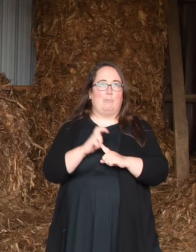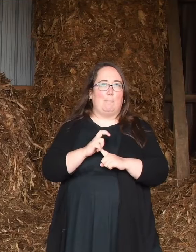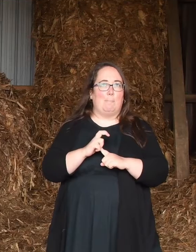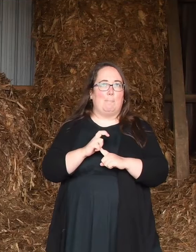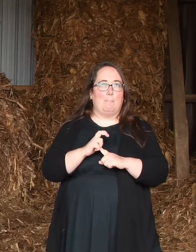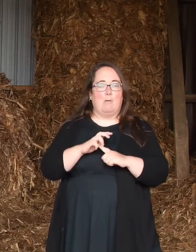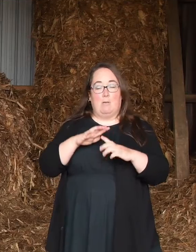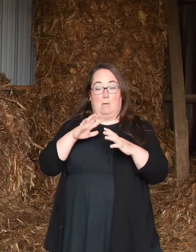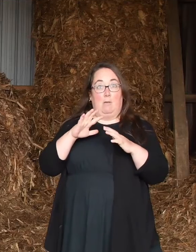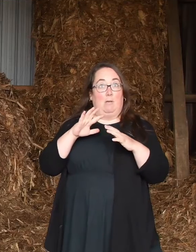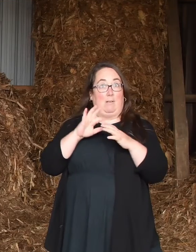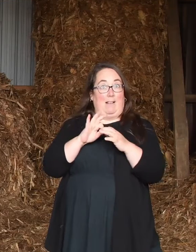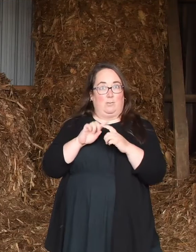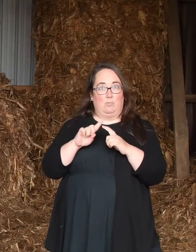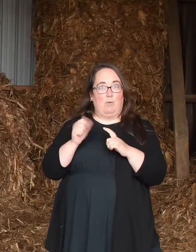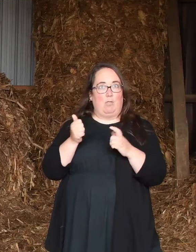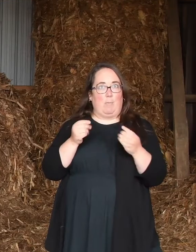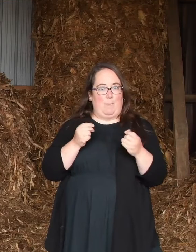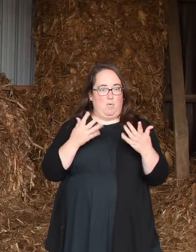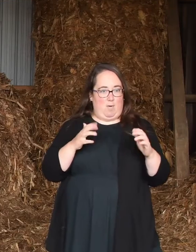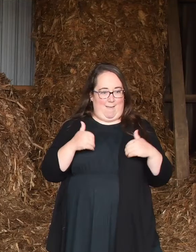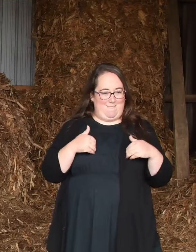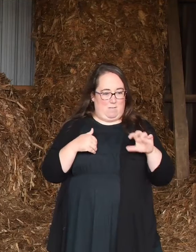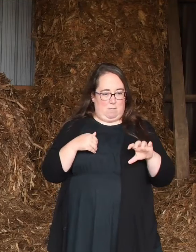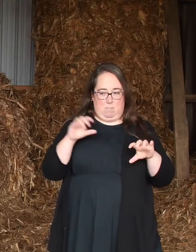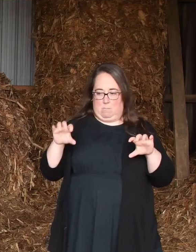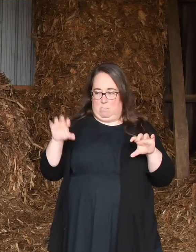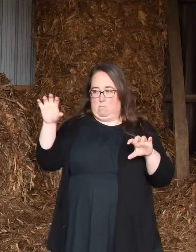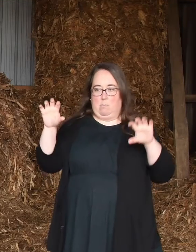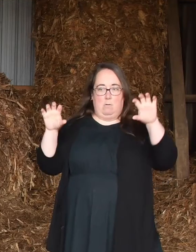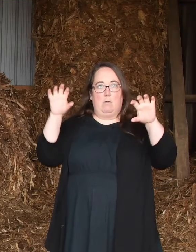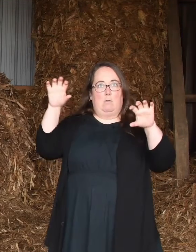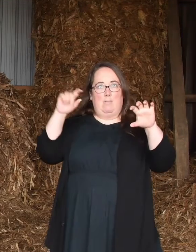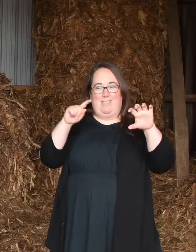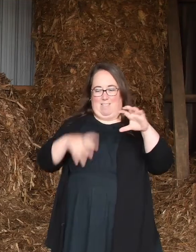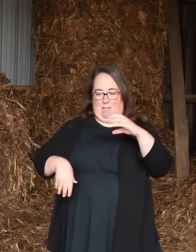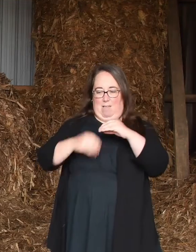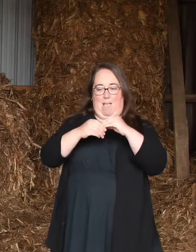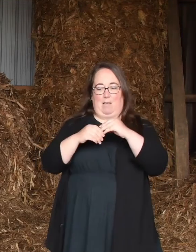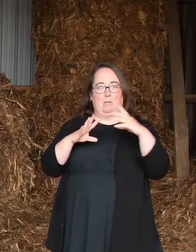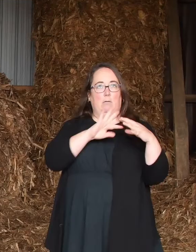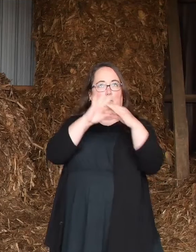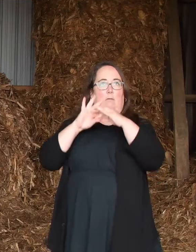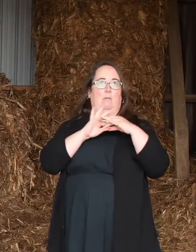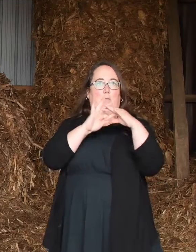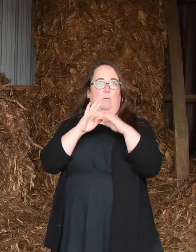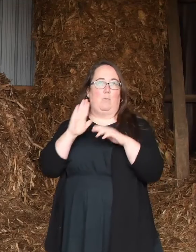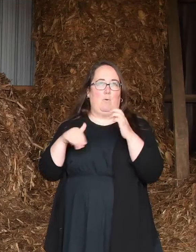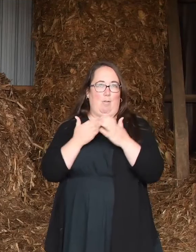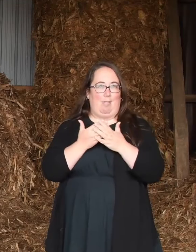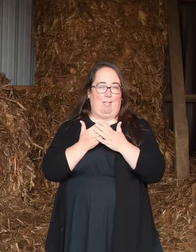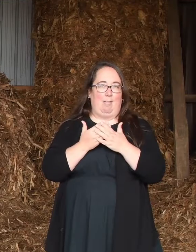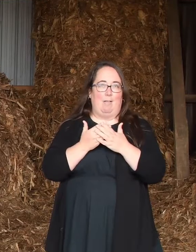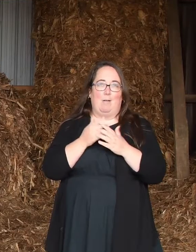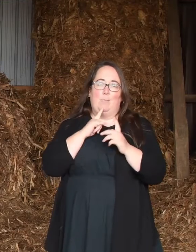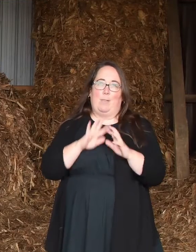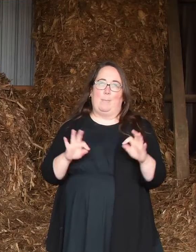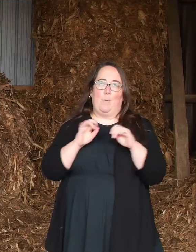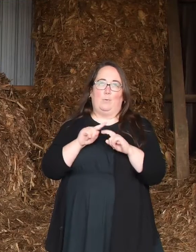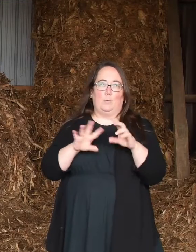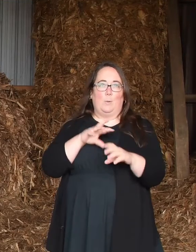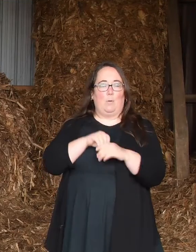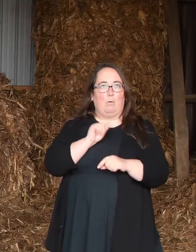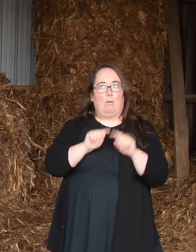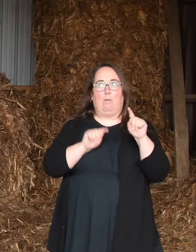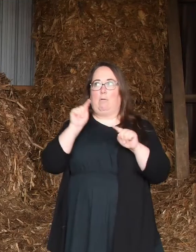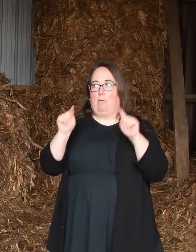connects to many other properties that are already in the program or preserved in other manners. And so it's important that we especially include those